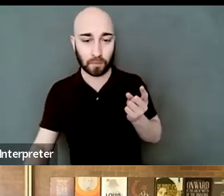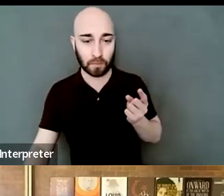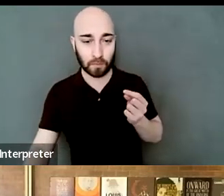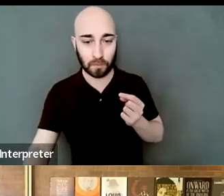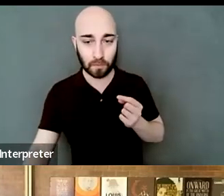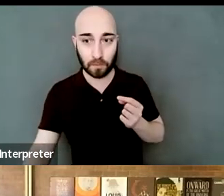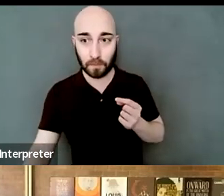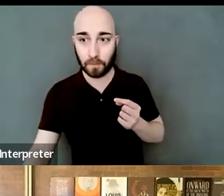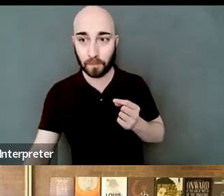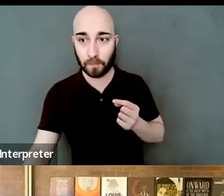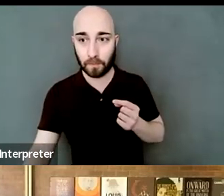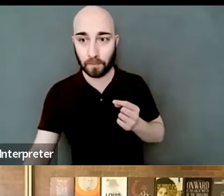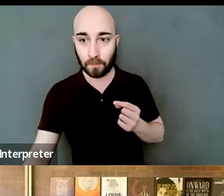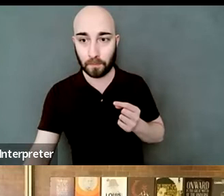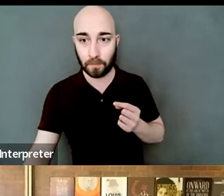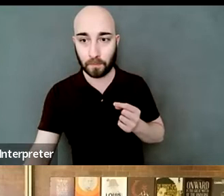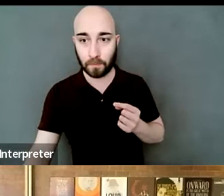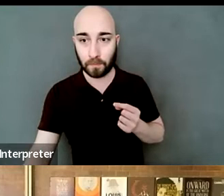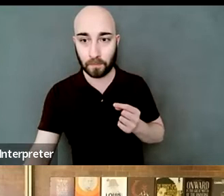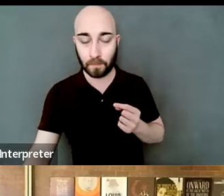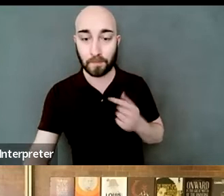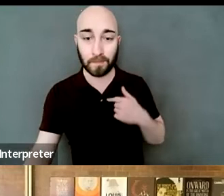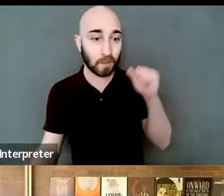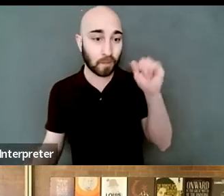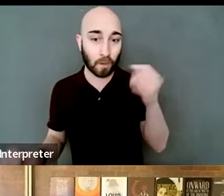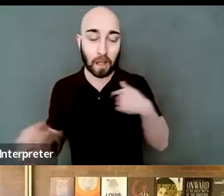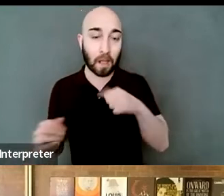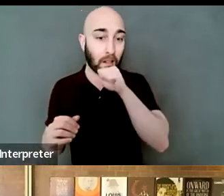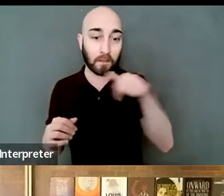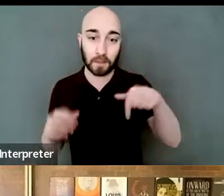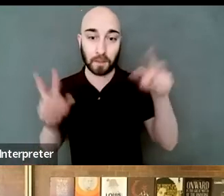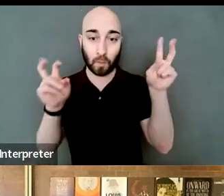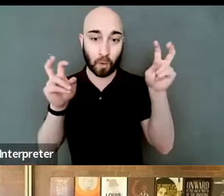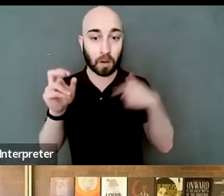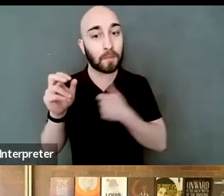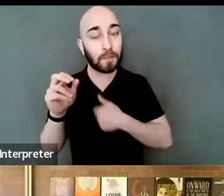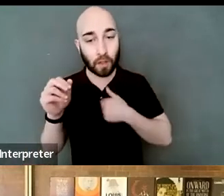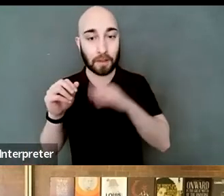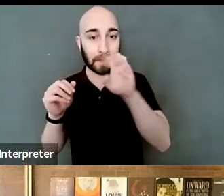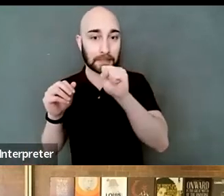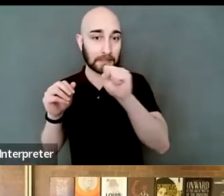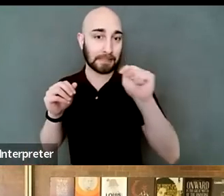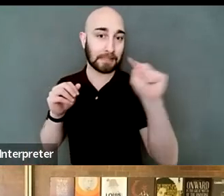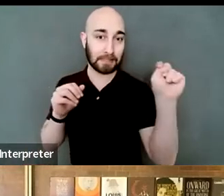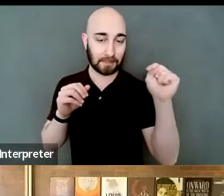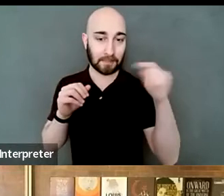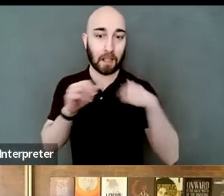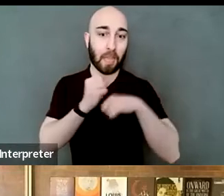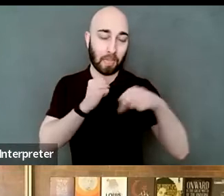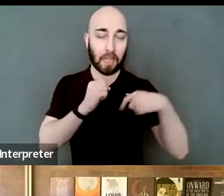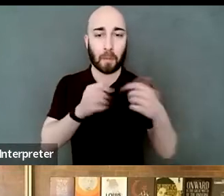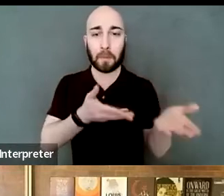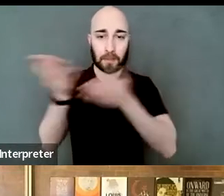any better off. So I love this quote. Sorry, BSCT, I took too much time. I'm going to pass it on to the next